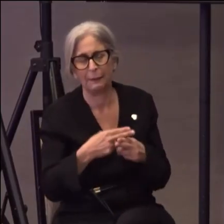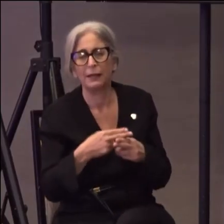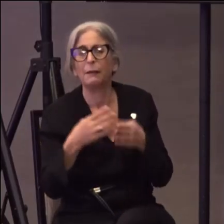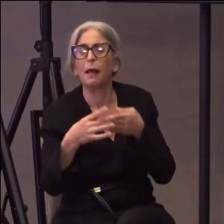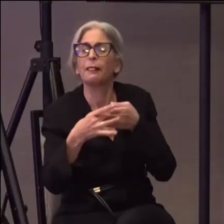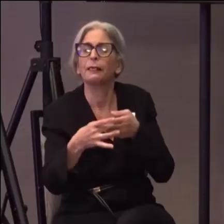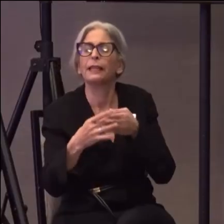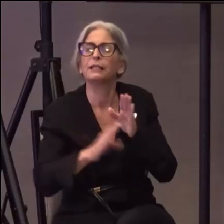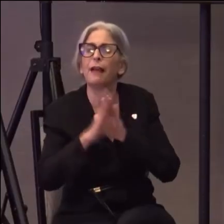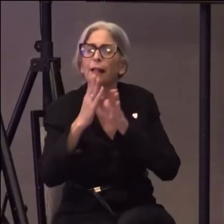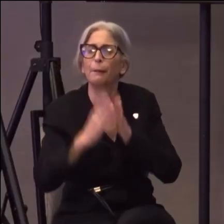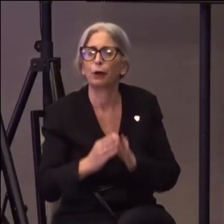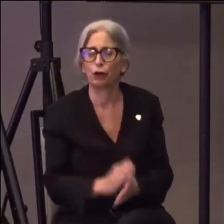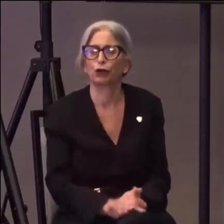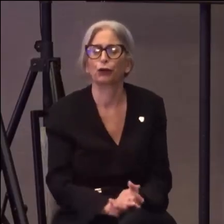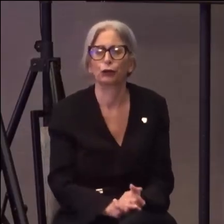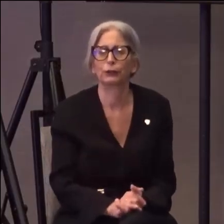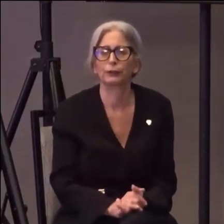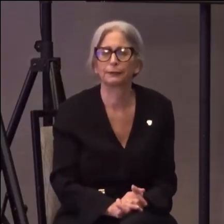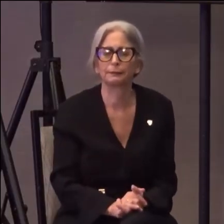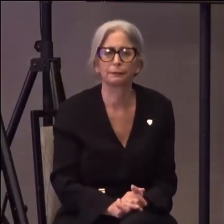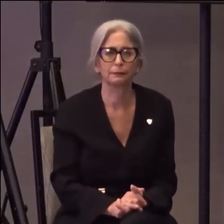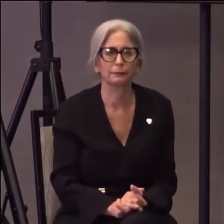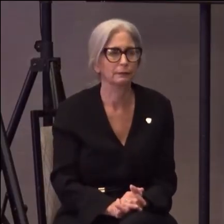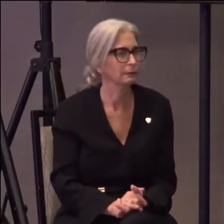application developer.